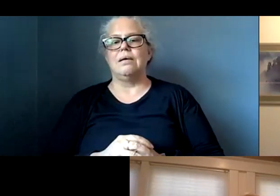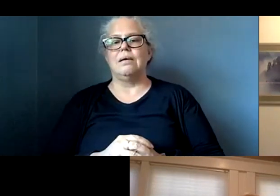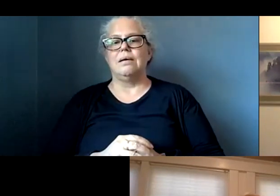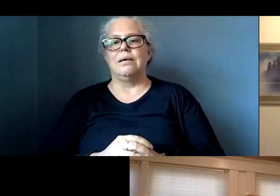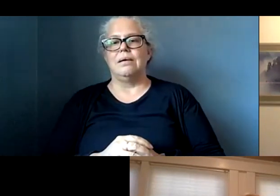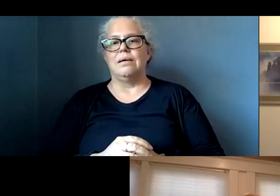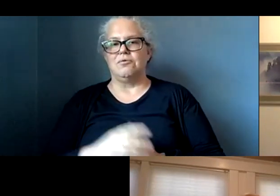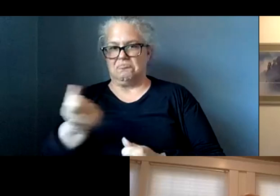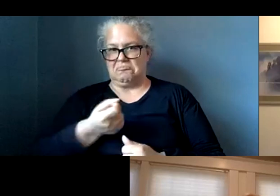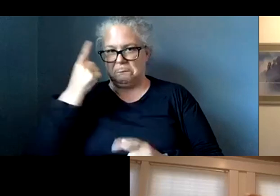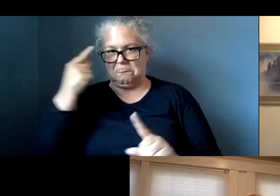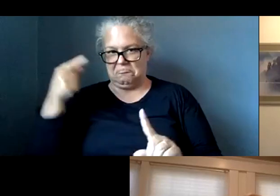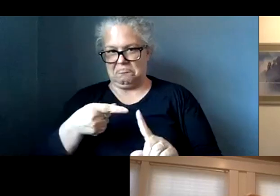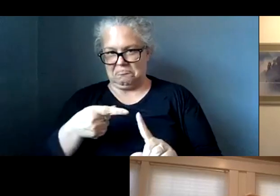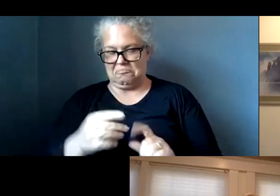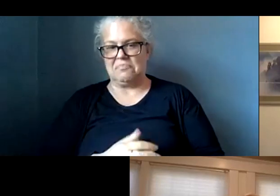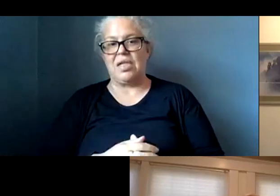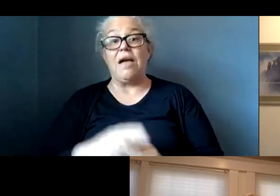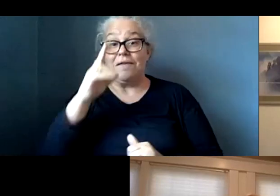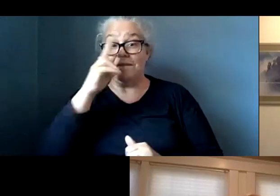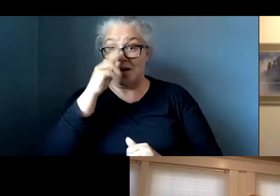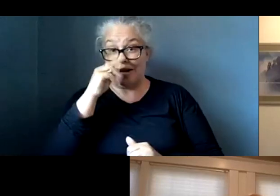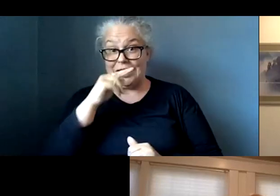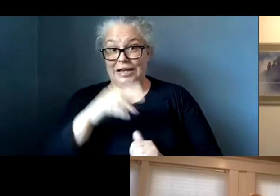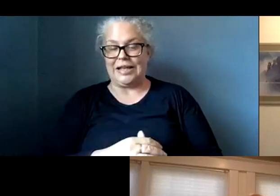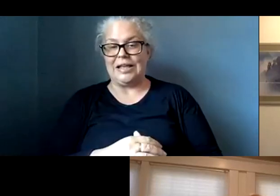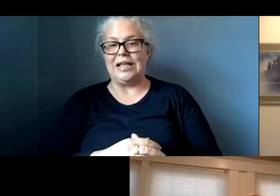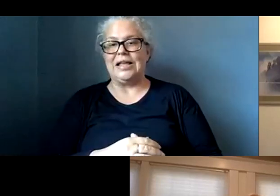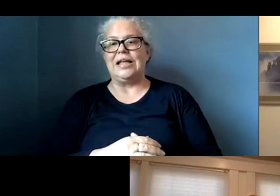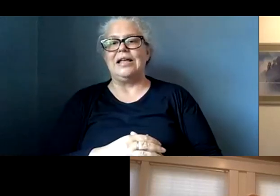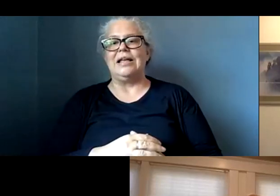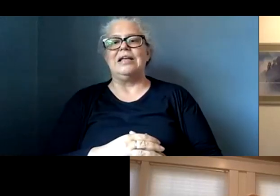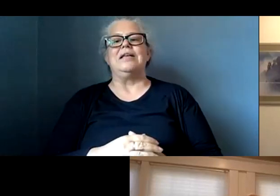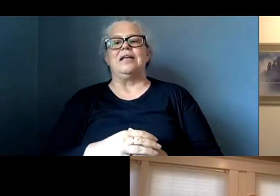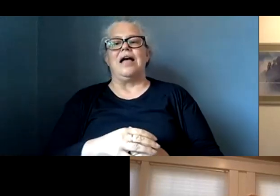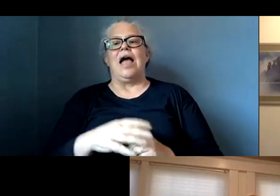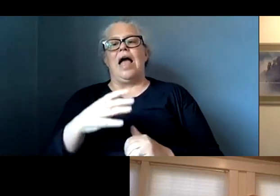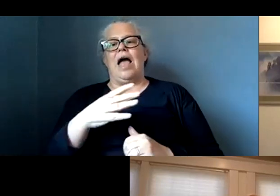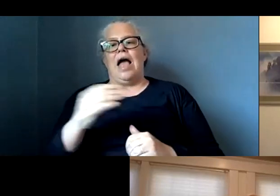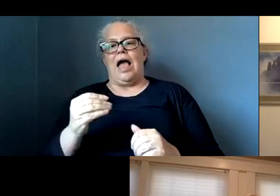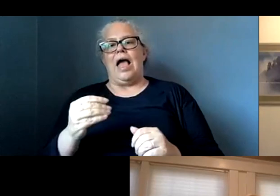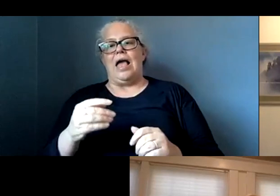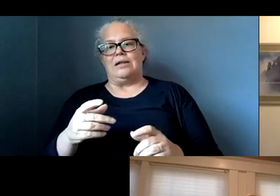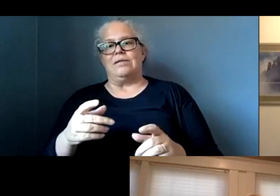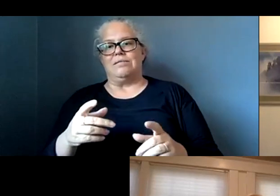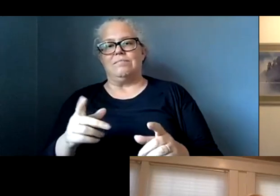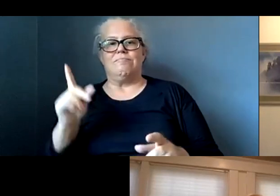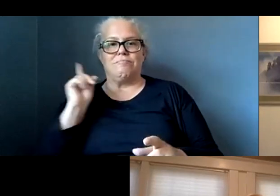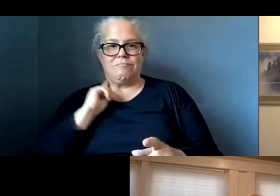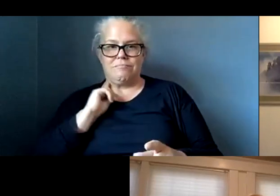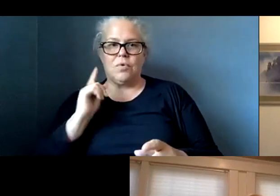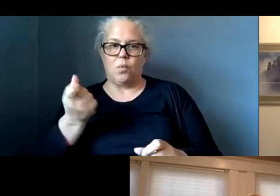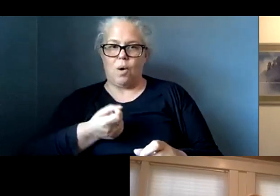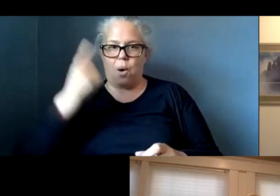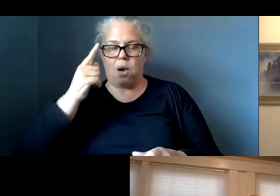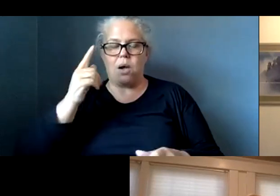You get the point, which is not just that it's funny, although it is funny, and very much of a piece with certain strains in English literature going all